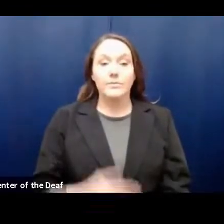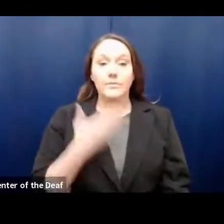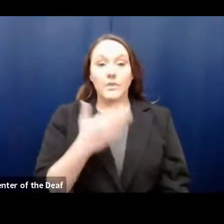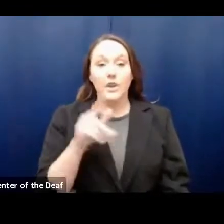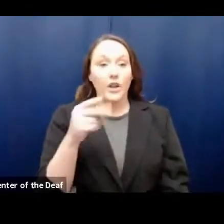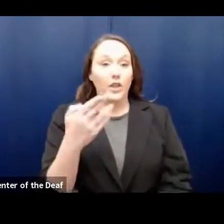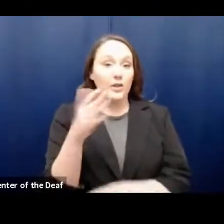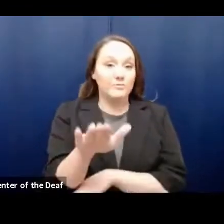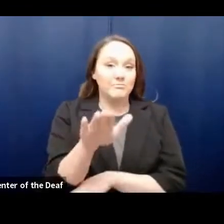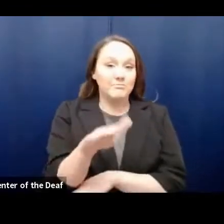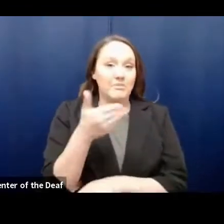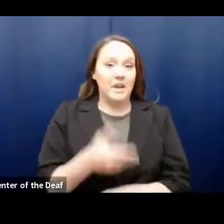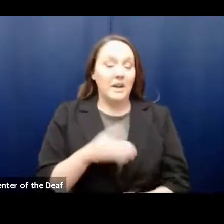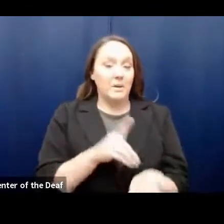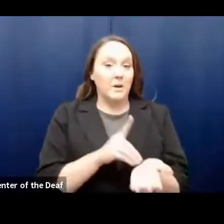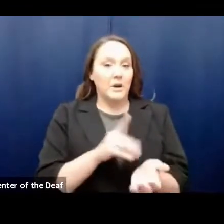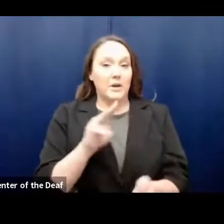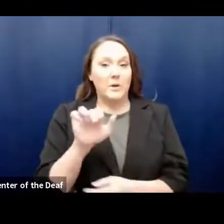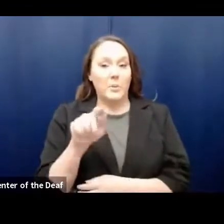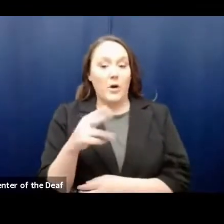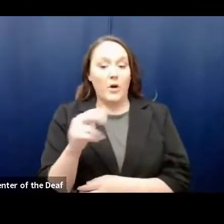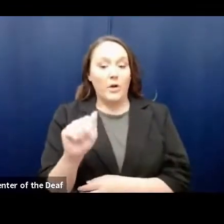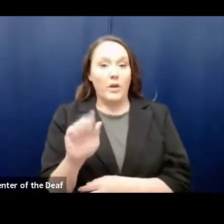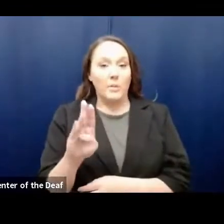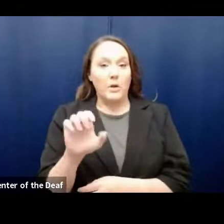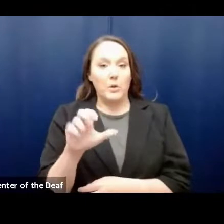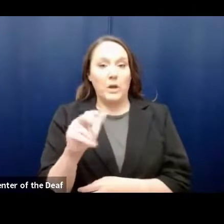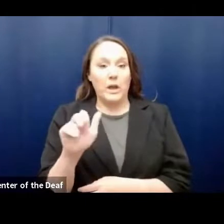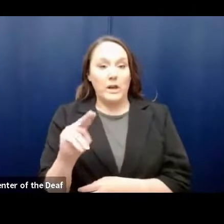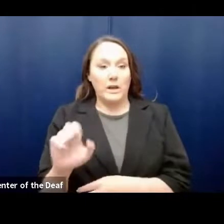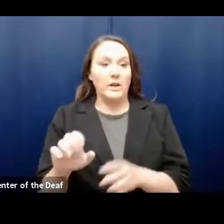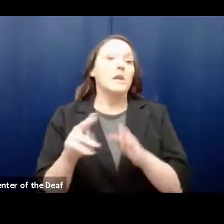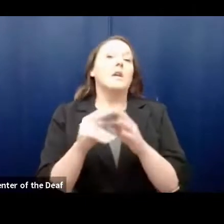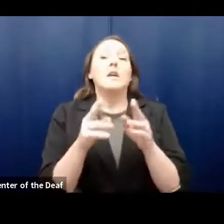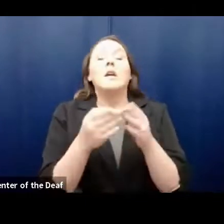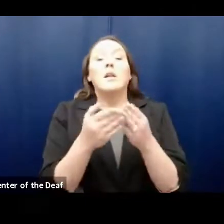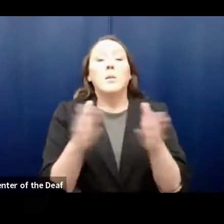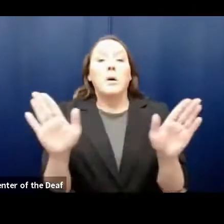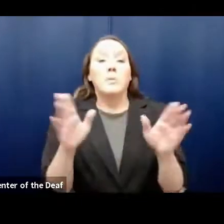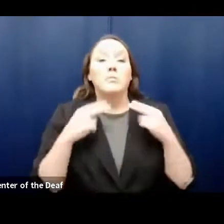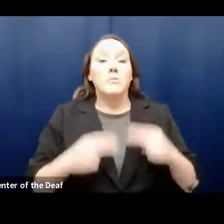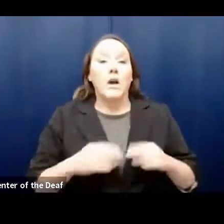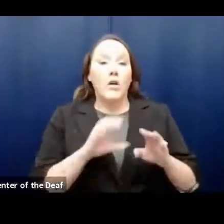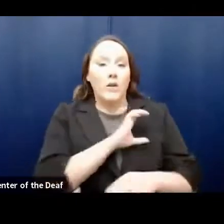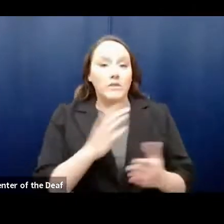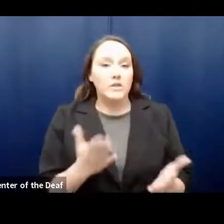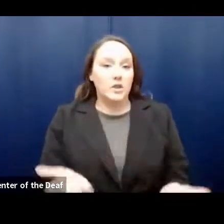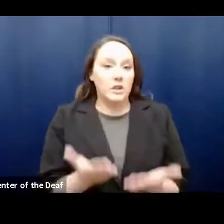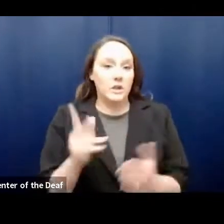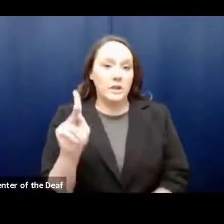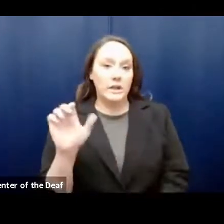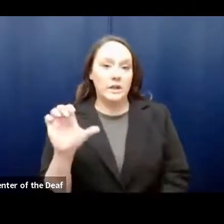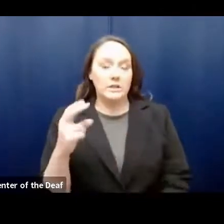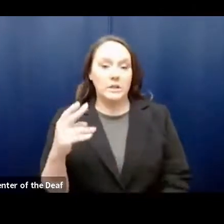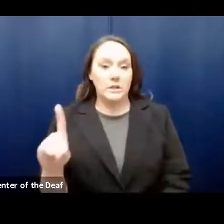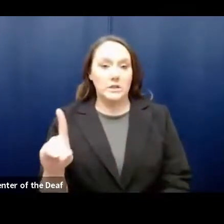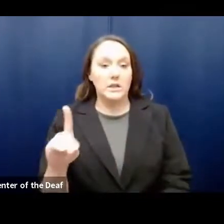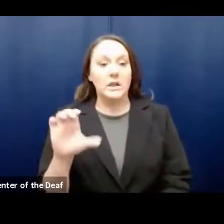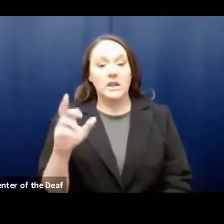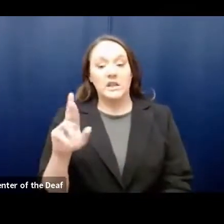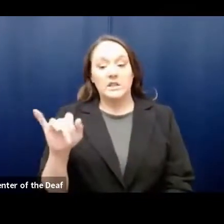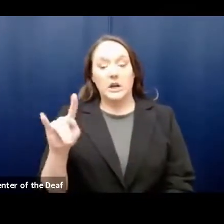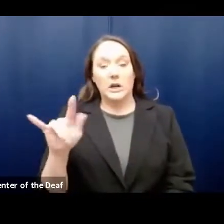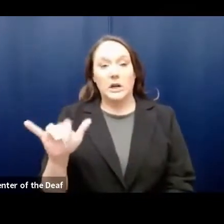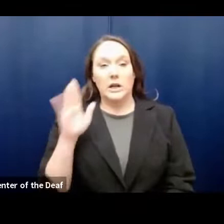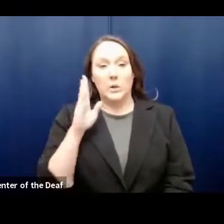Good Thursday afternoon. I'm Dr. Martha Buchanan, Public Health Officer and Director here at the Knox County Health Department. Charity Menifee will join me in